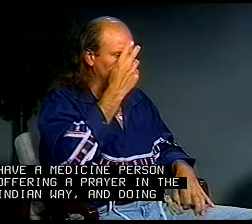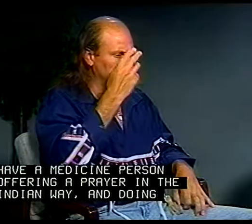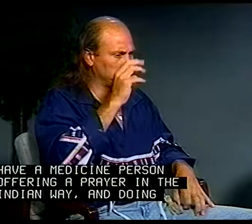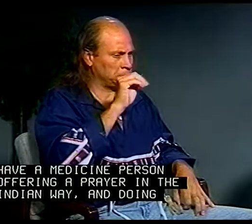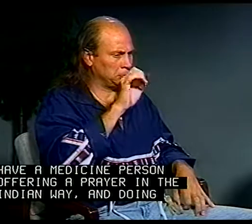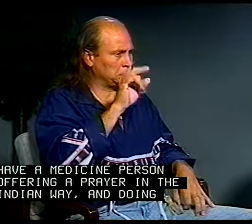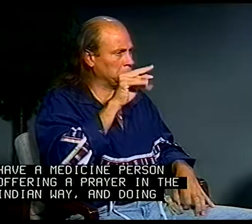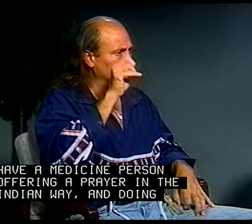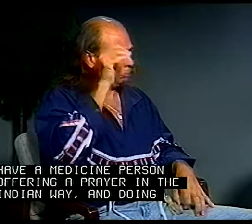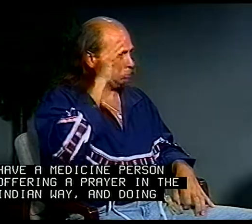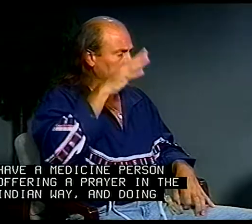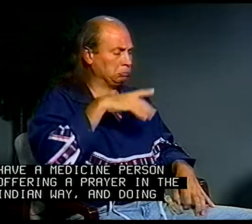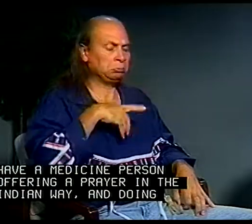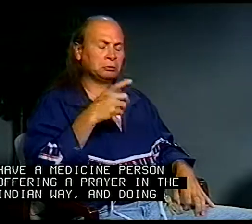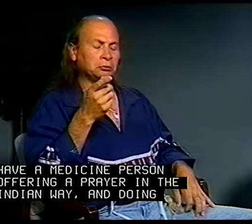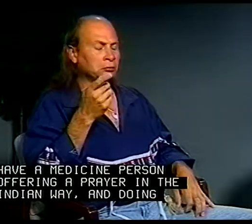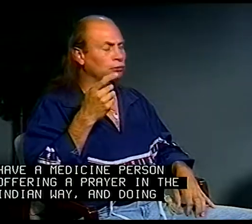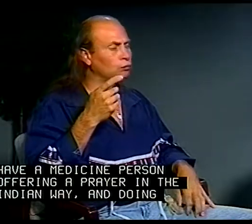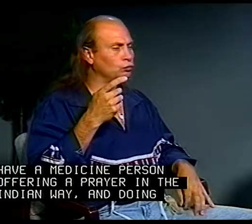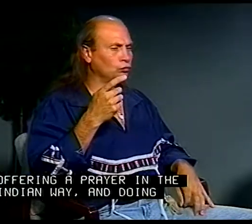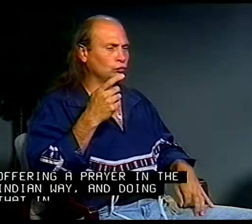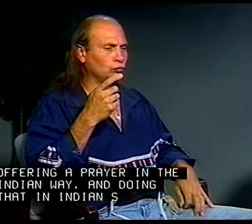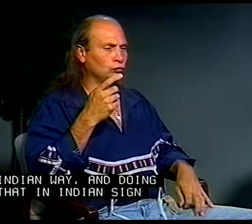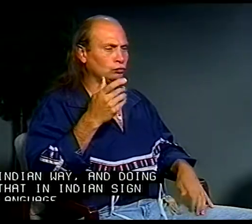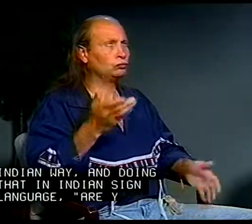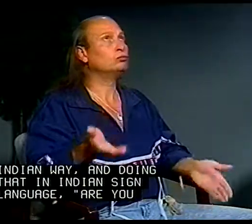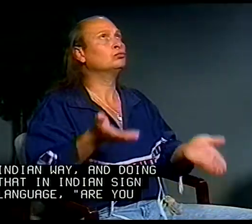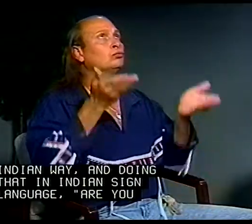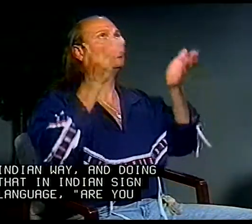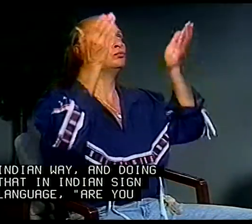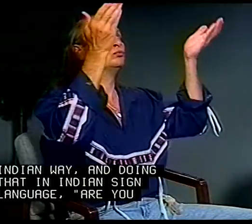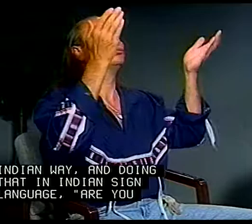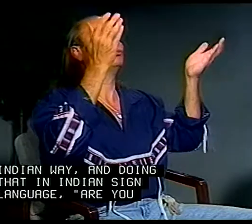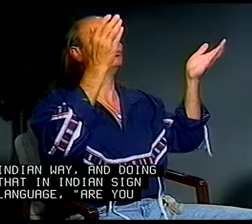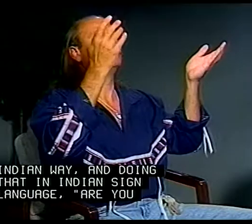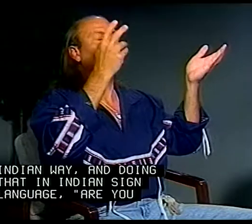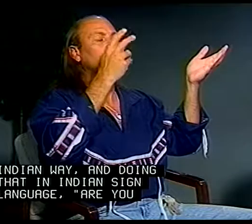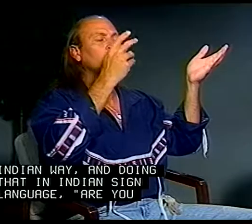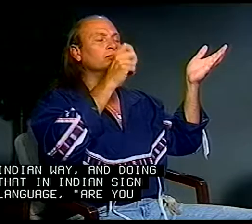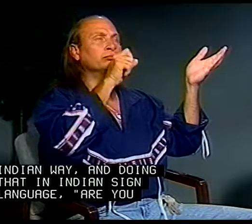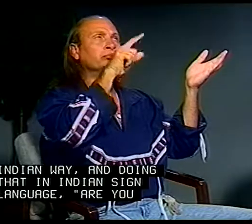person offering a prayer in the Indian way